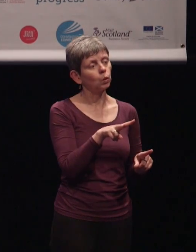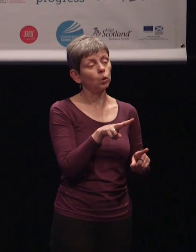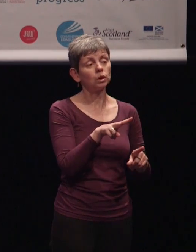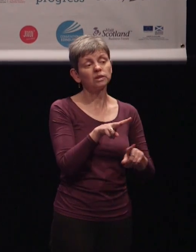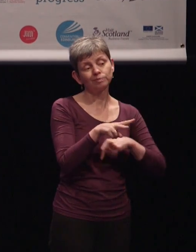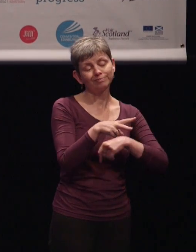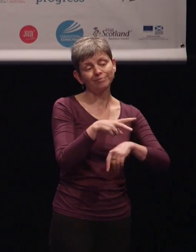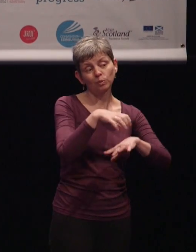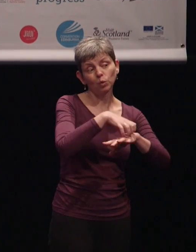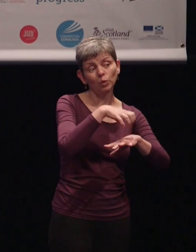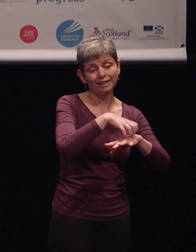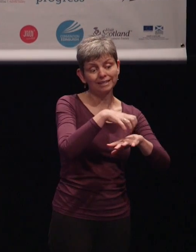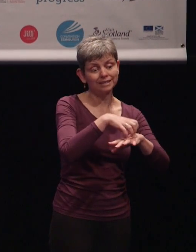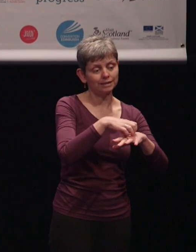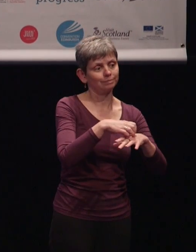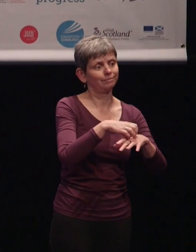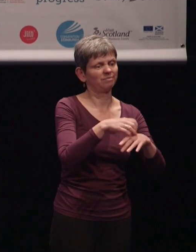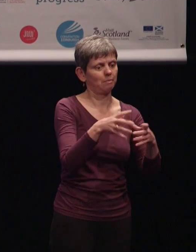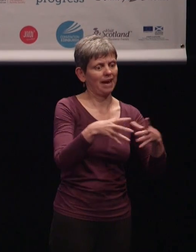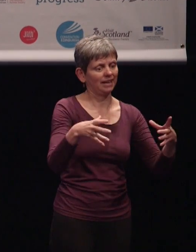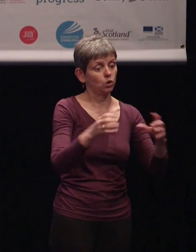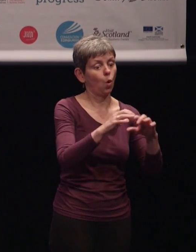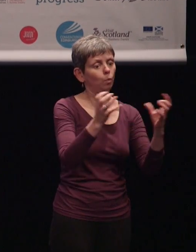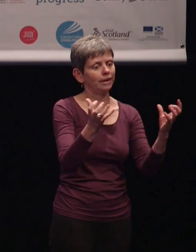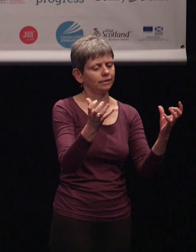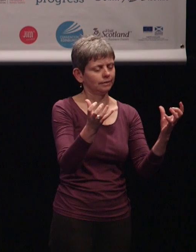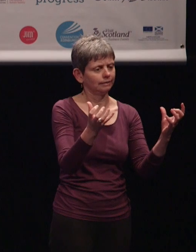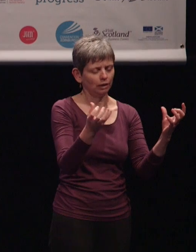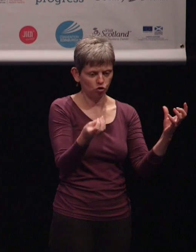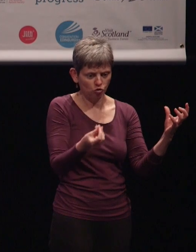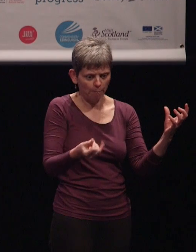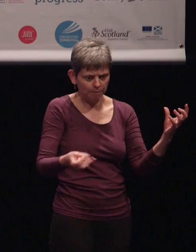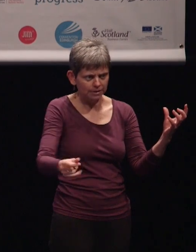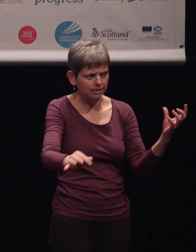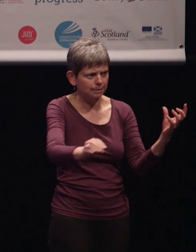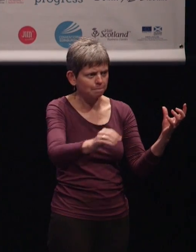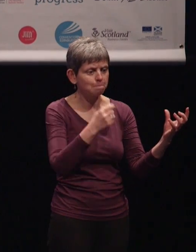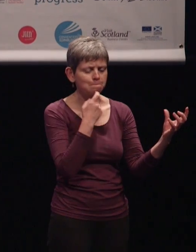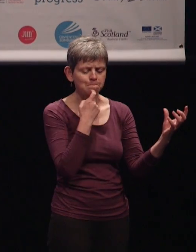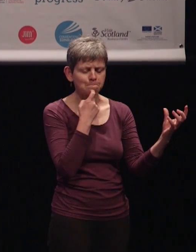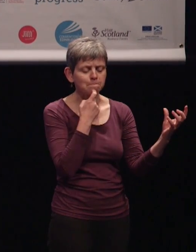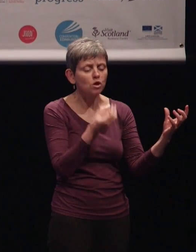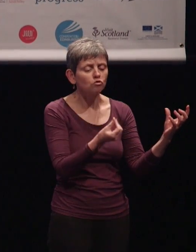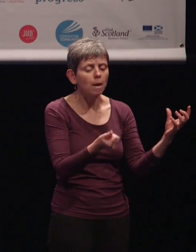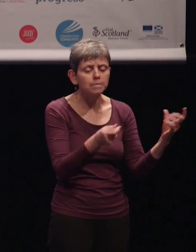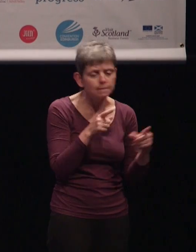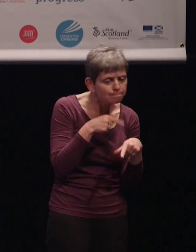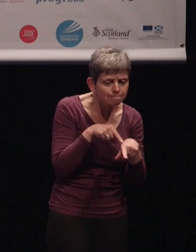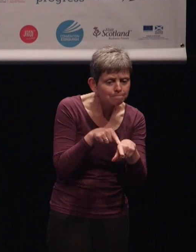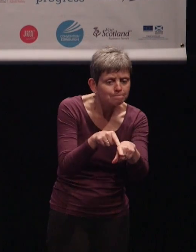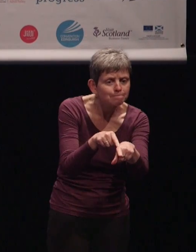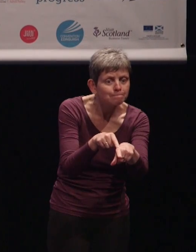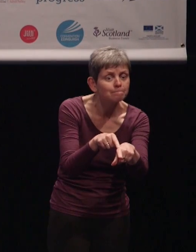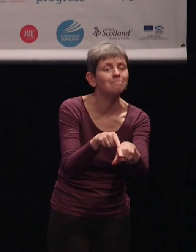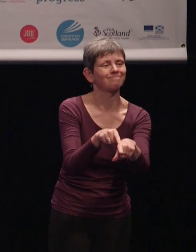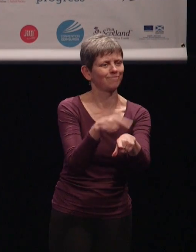cookies open and I saw crumbles on the floor, so I just followed the crumbles and I found my son with his mouth full